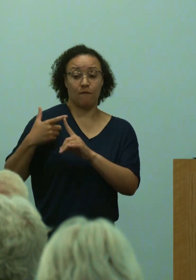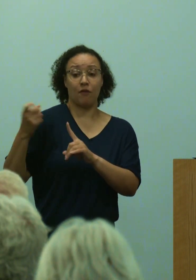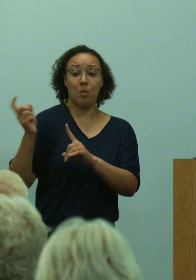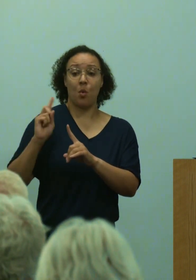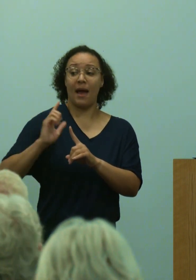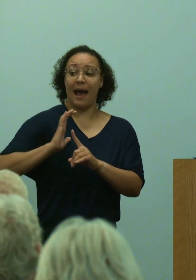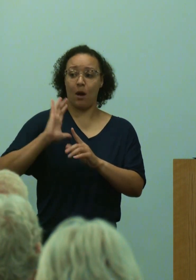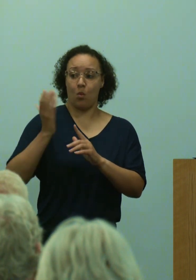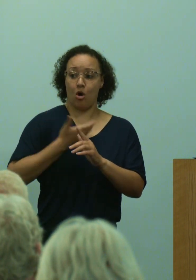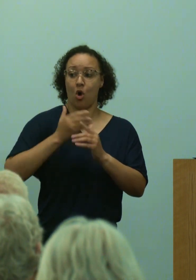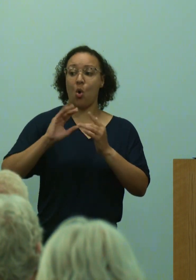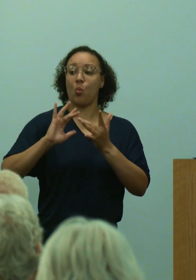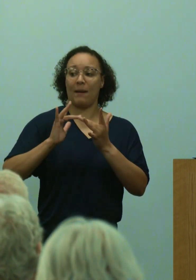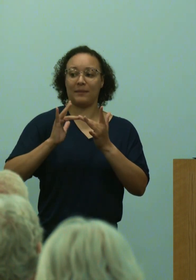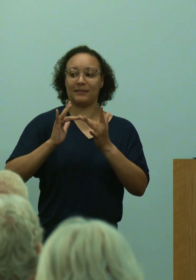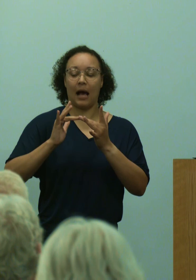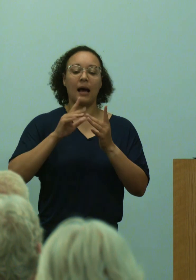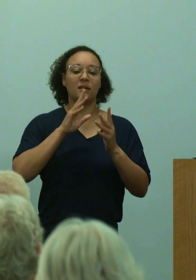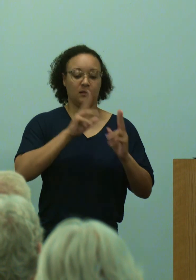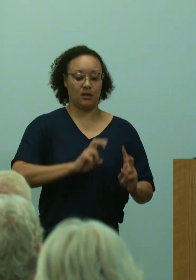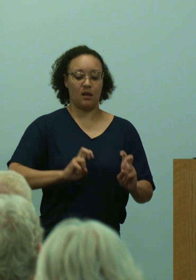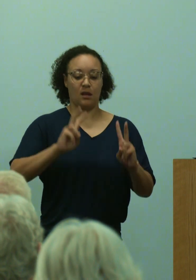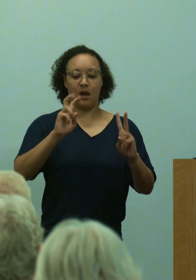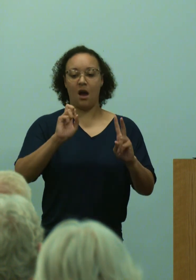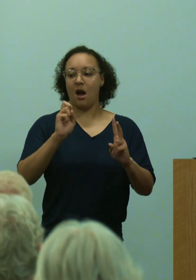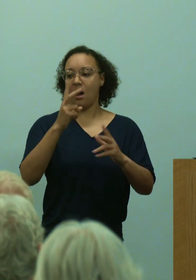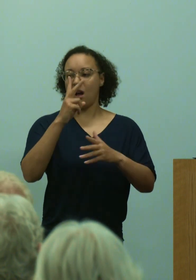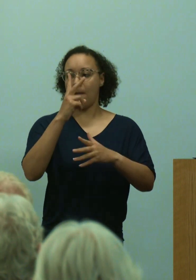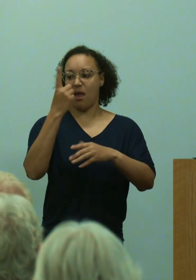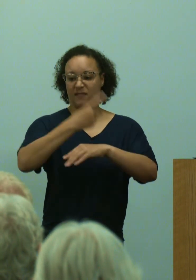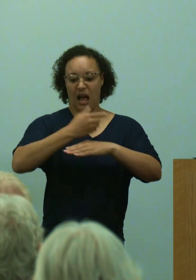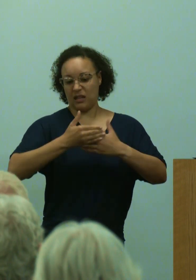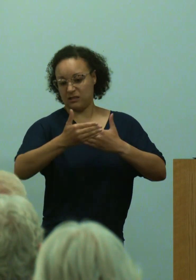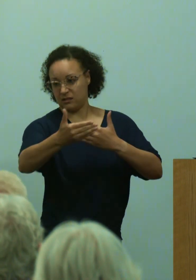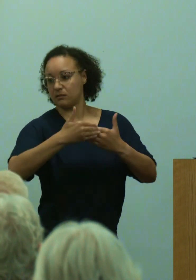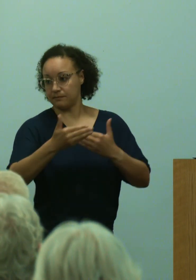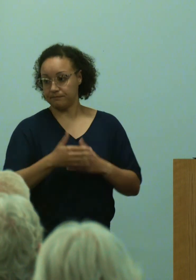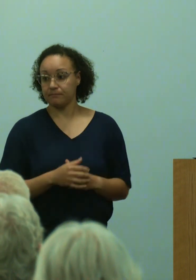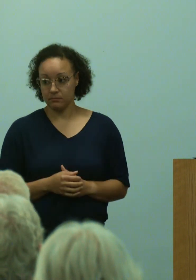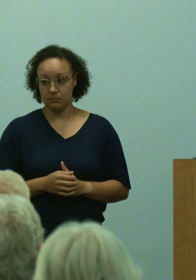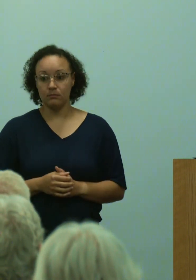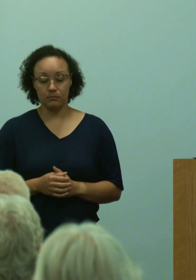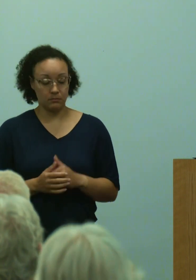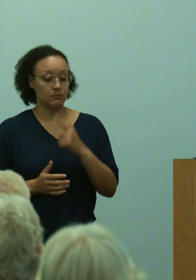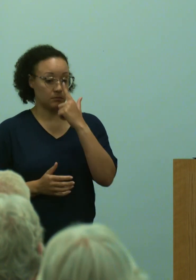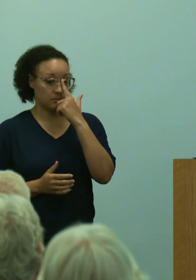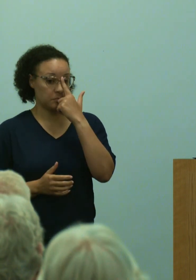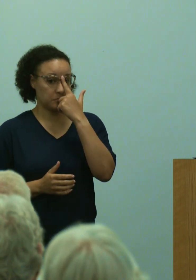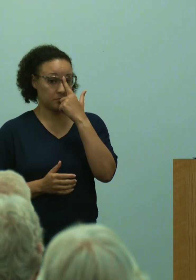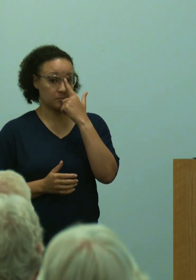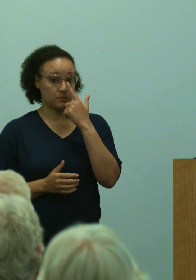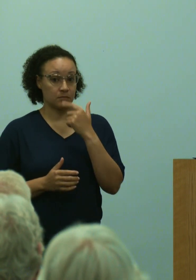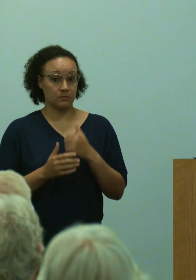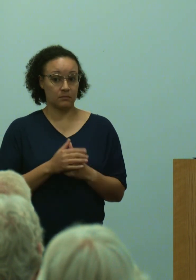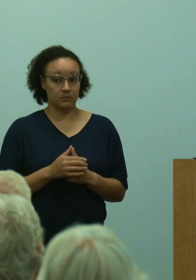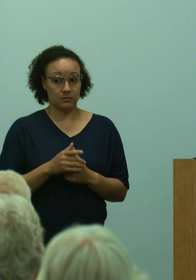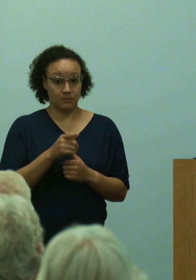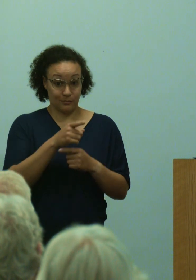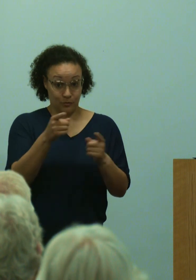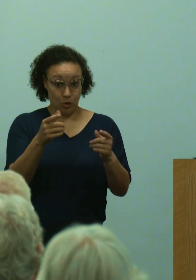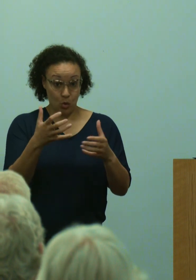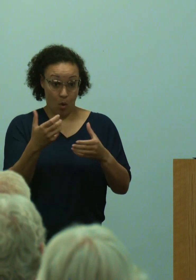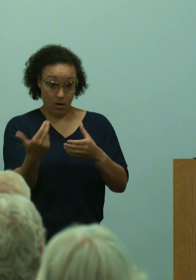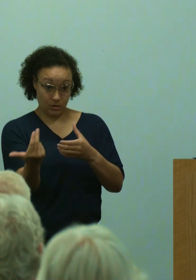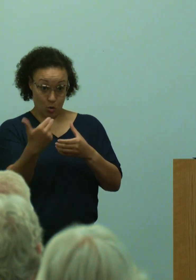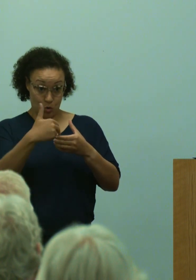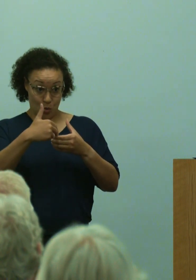another couple of days once the program has been uploaded. If you would like to join the League of Women